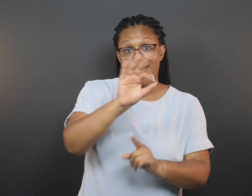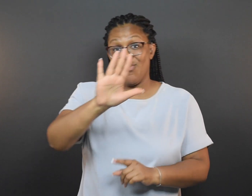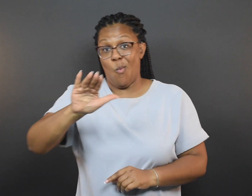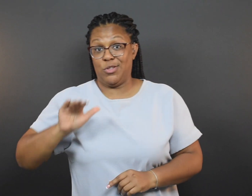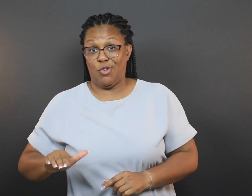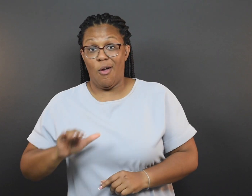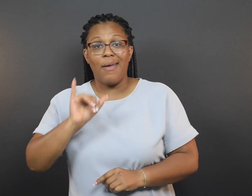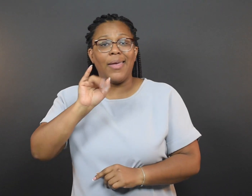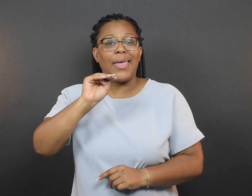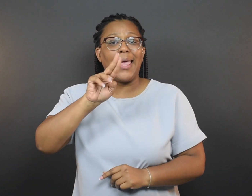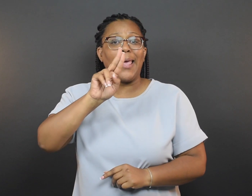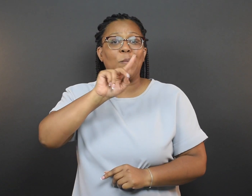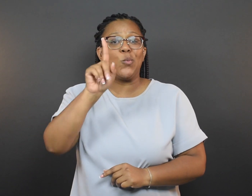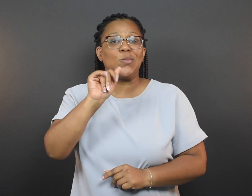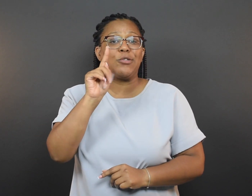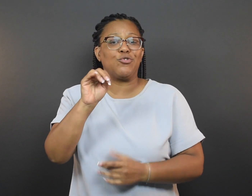child's immunization record.